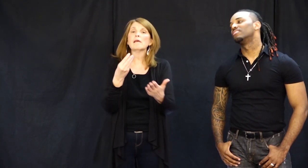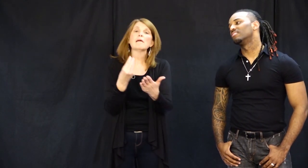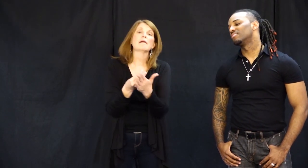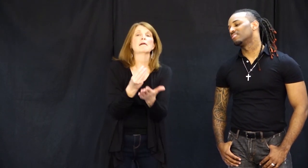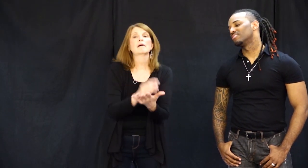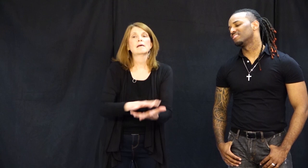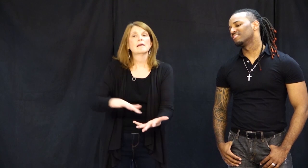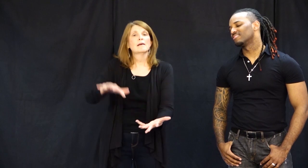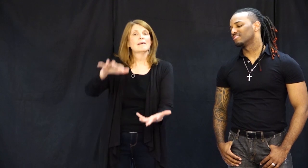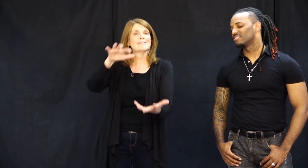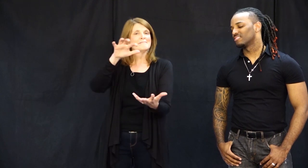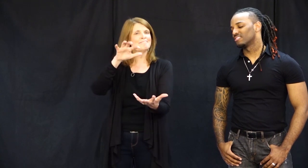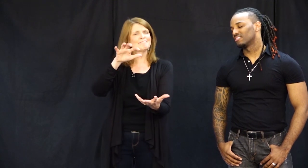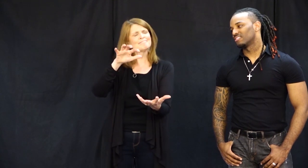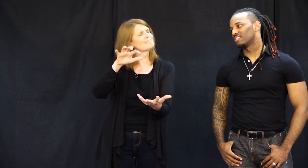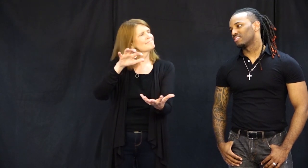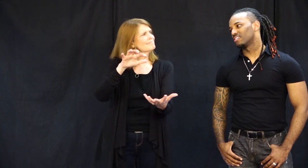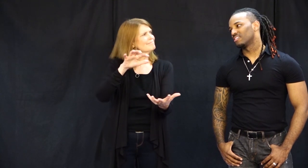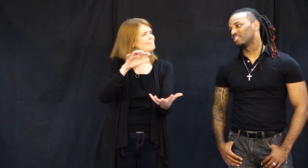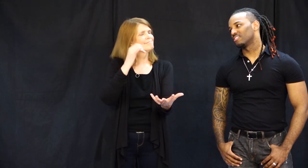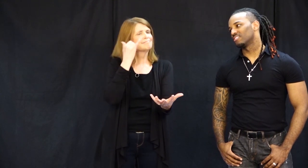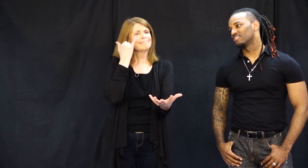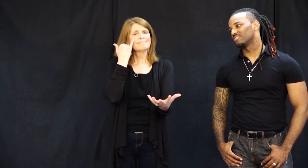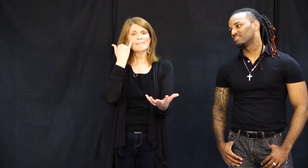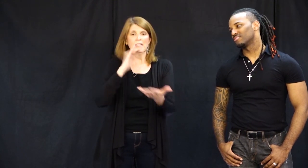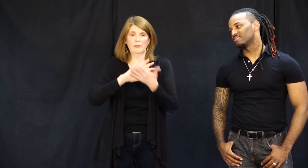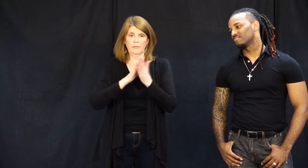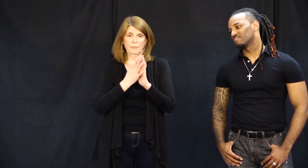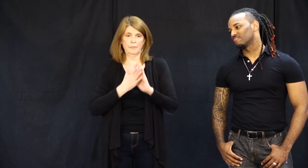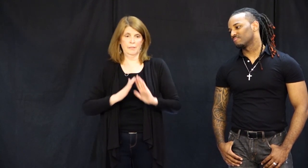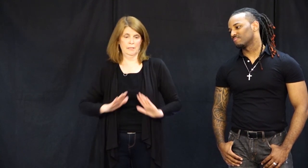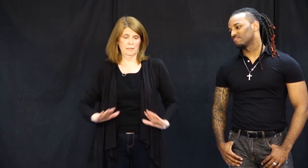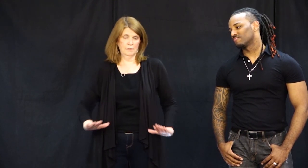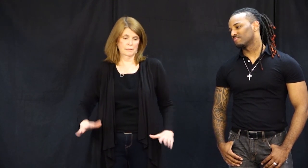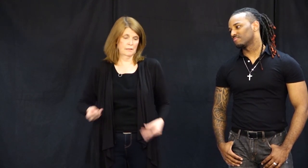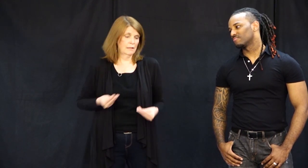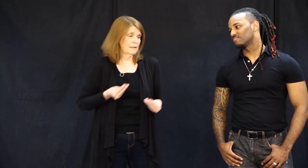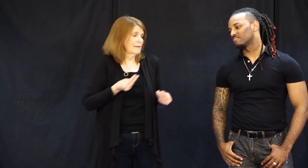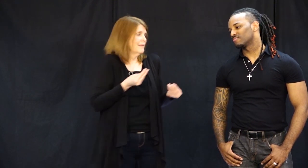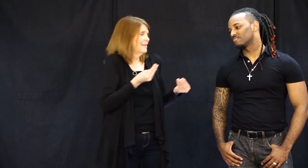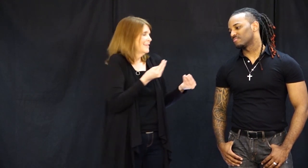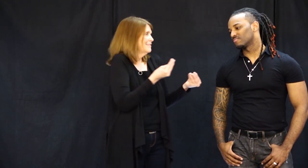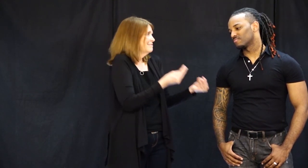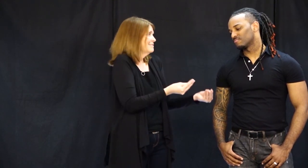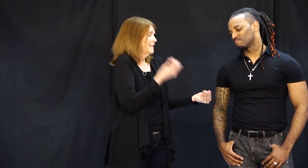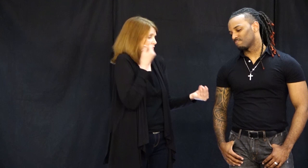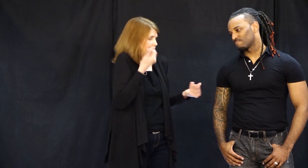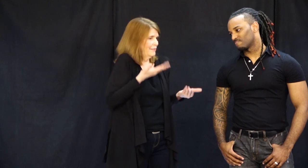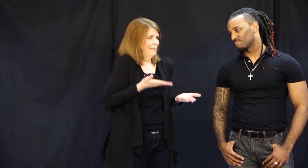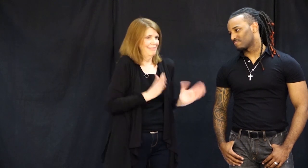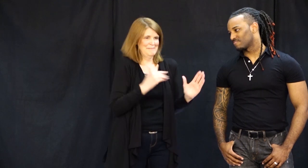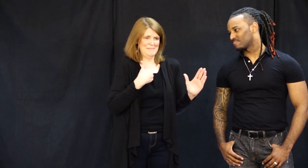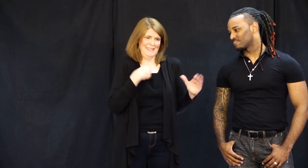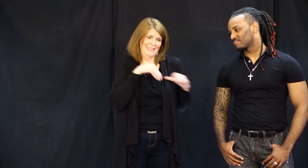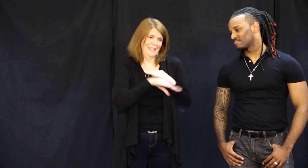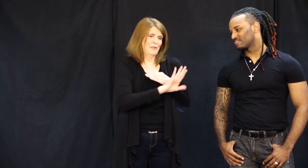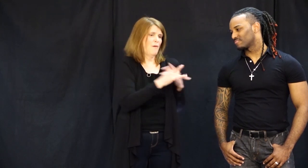money. If I could grant you peace of mind, if you could let me inside your